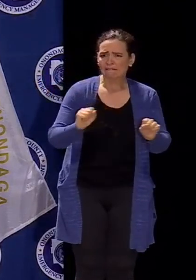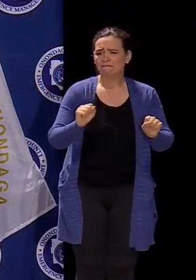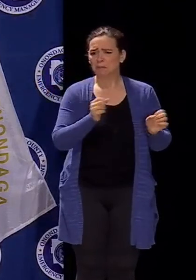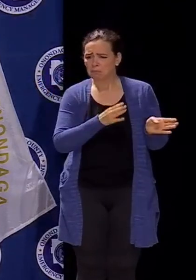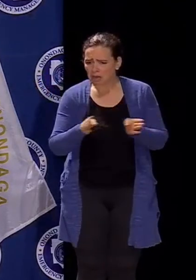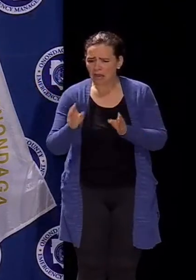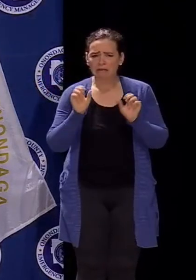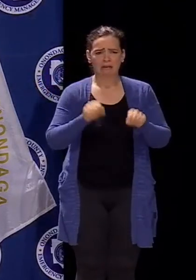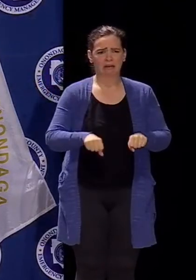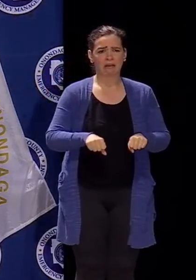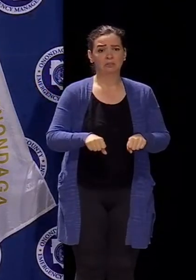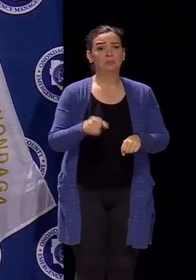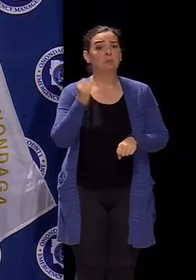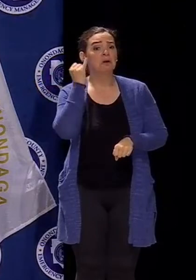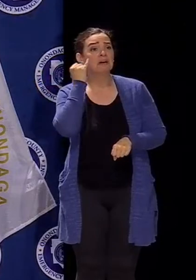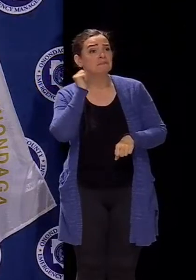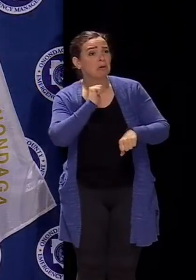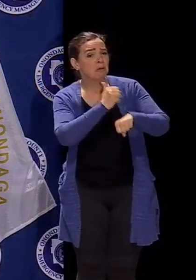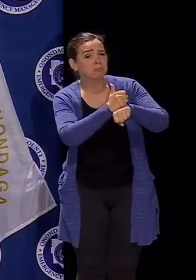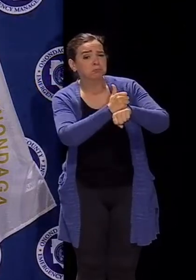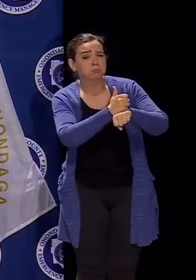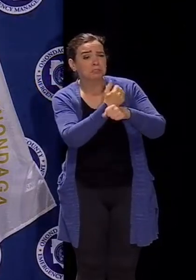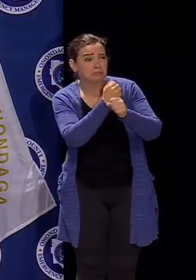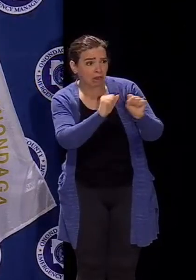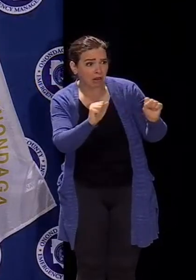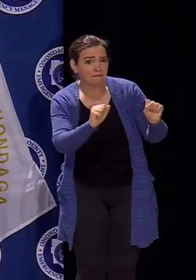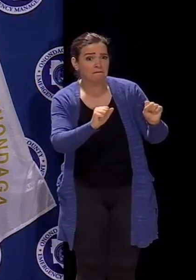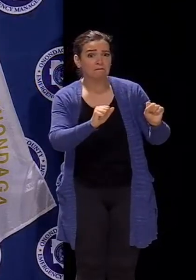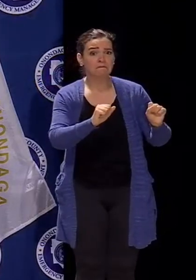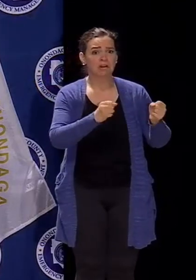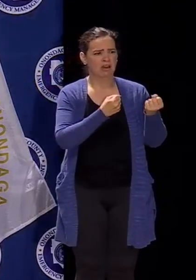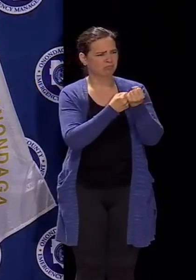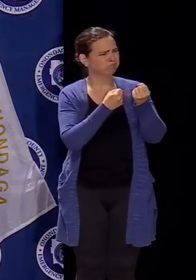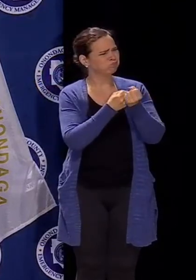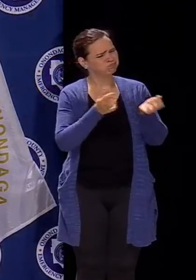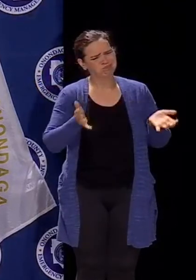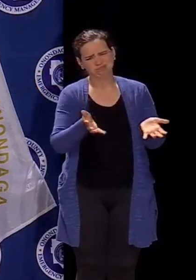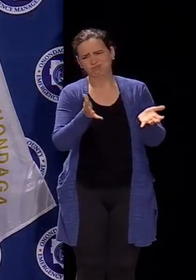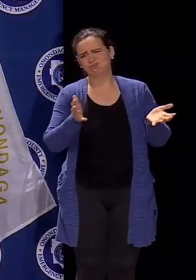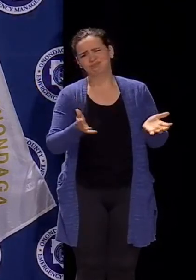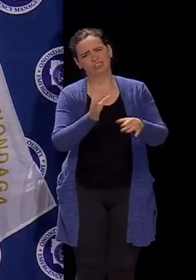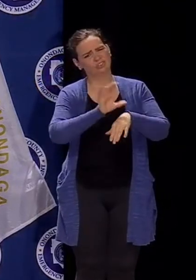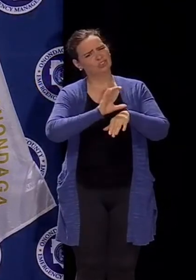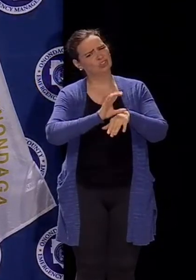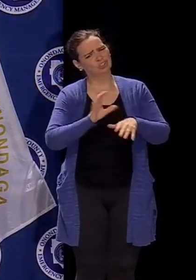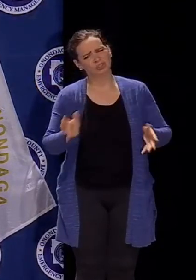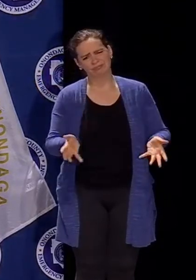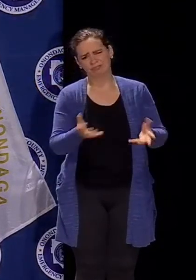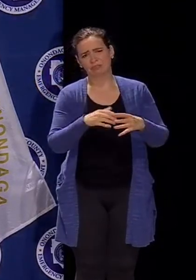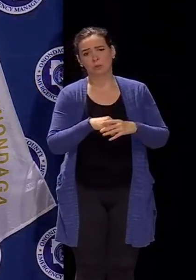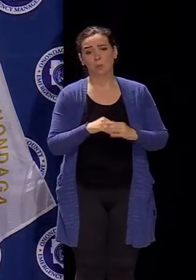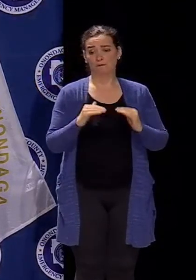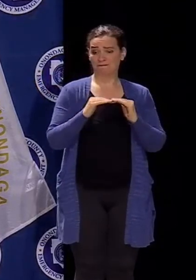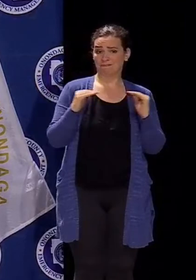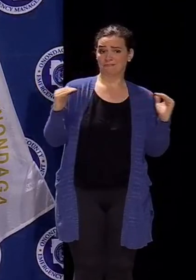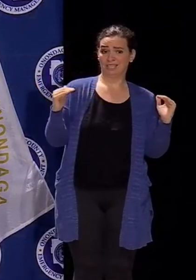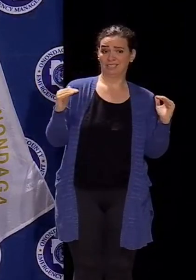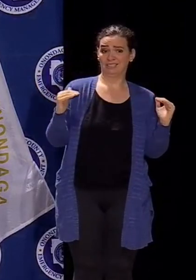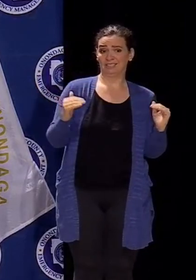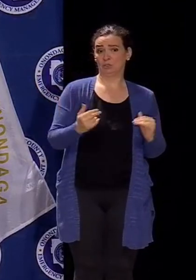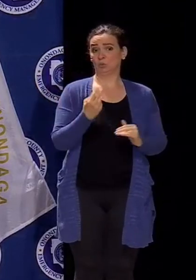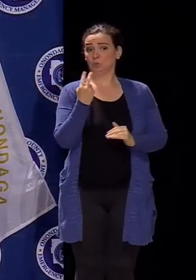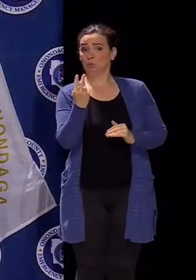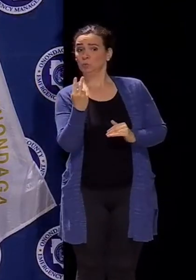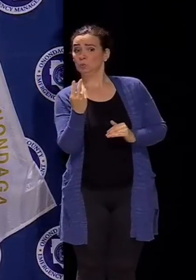advocating for it. So everybody's agreed, 25%, phase 2, good number. So we're